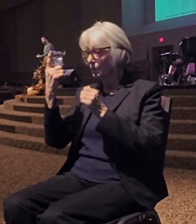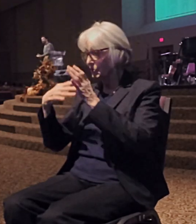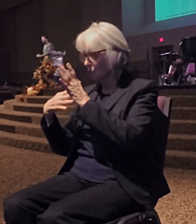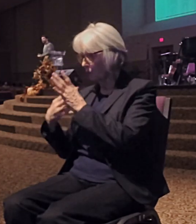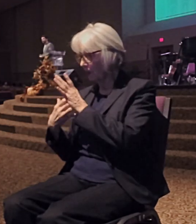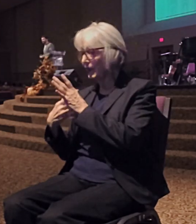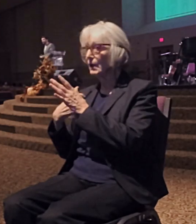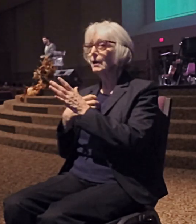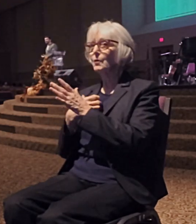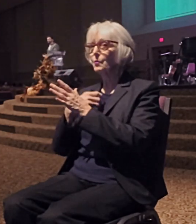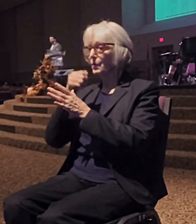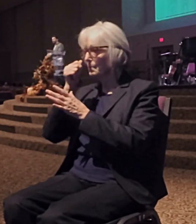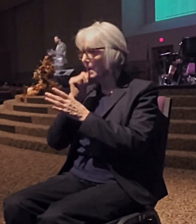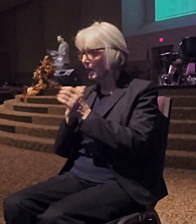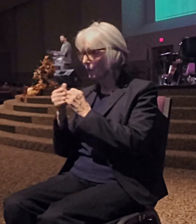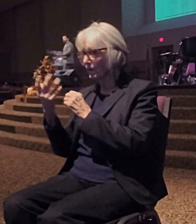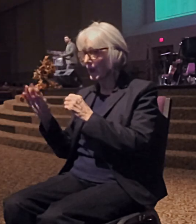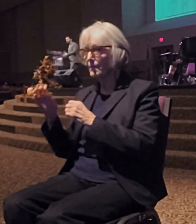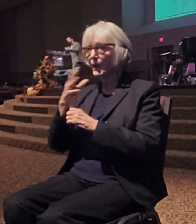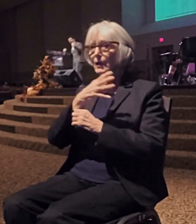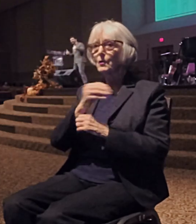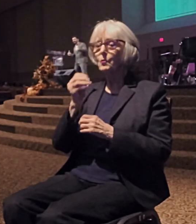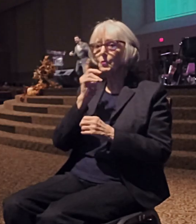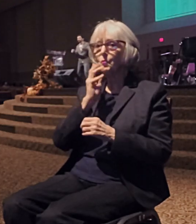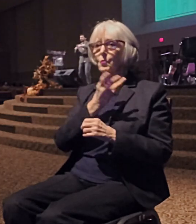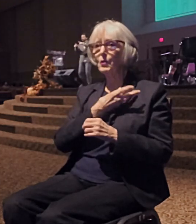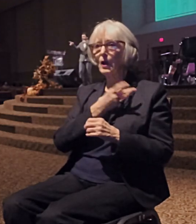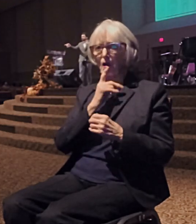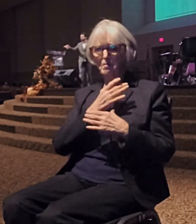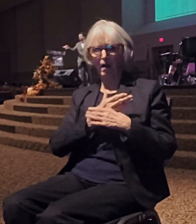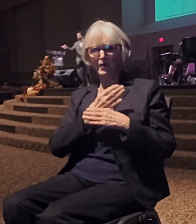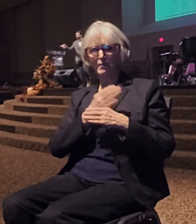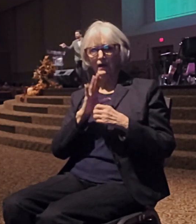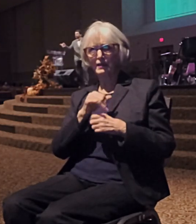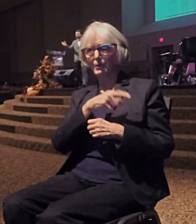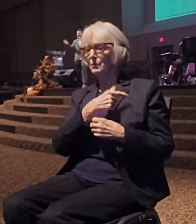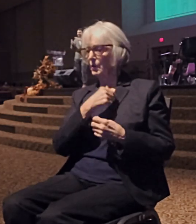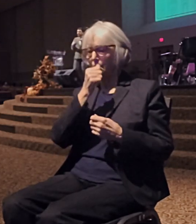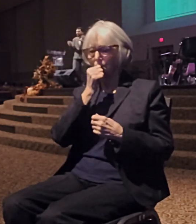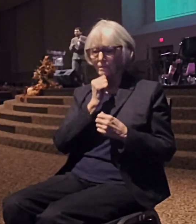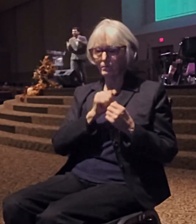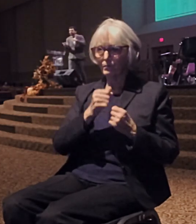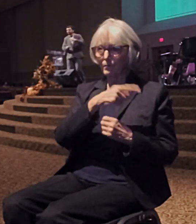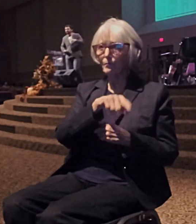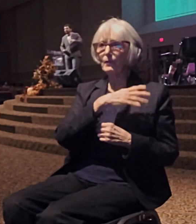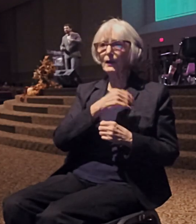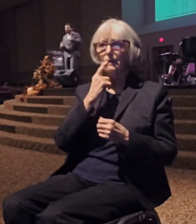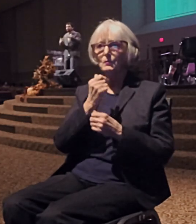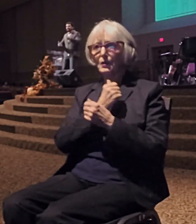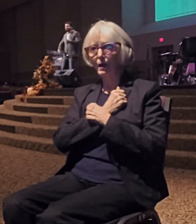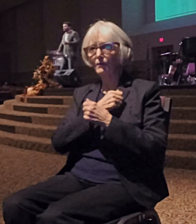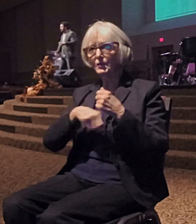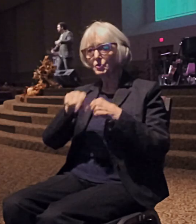bear with one another when we're annoying each other. We bear with one another in love because we're driven to love each other. And in all of that spirit, we demonstrate